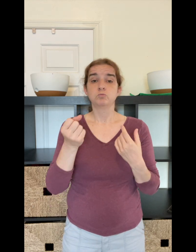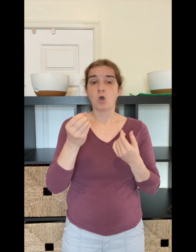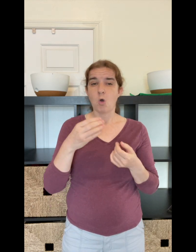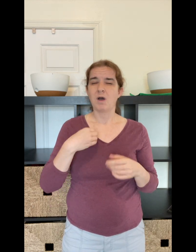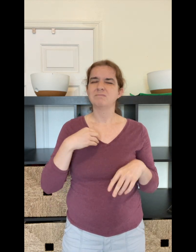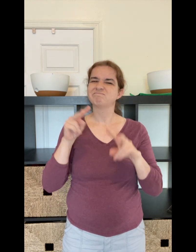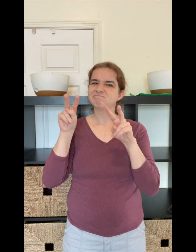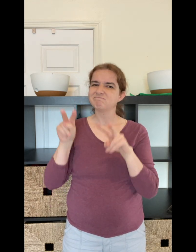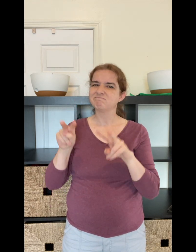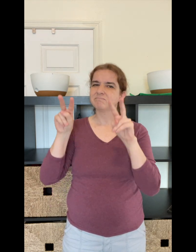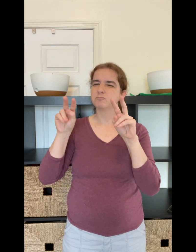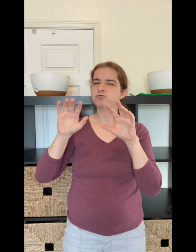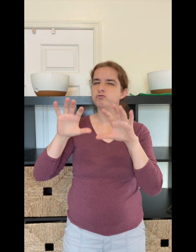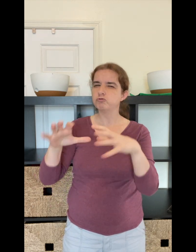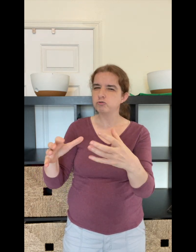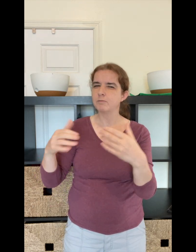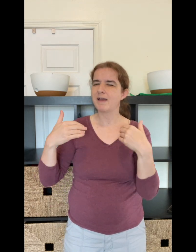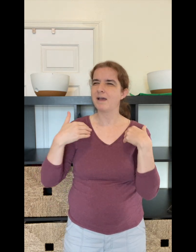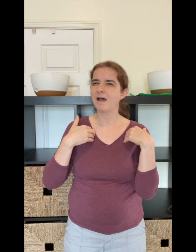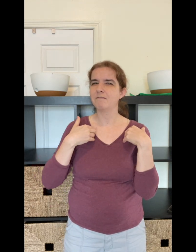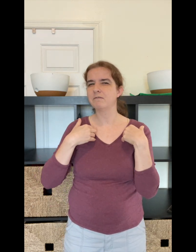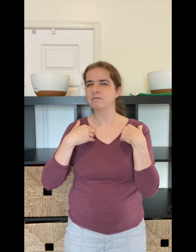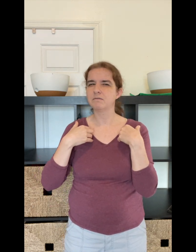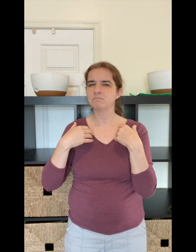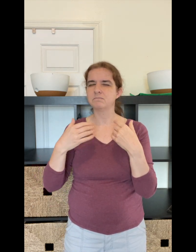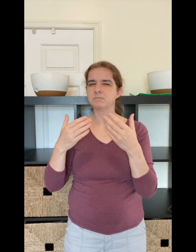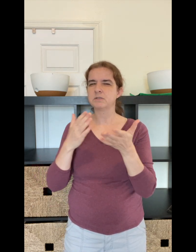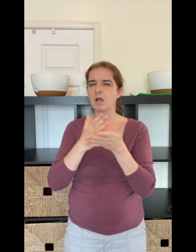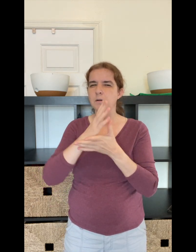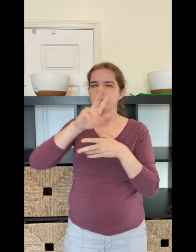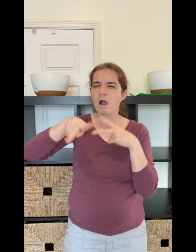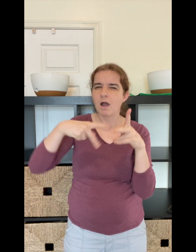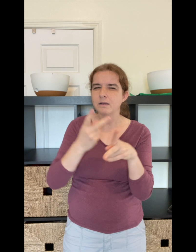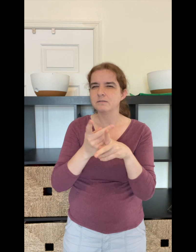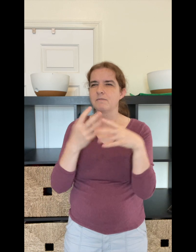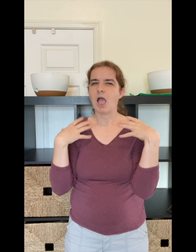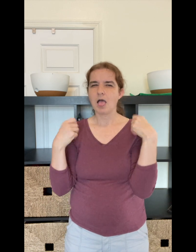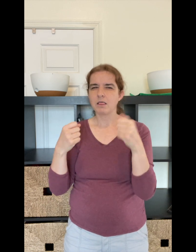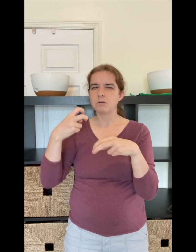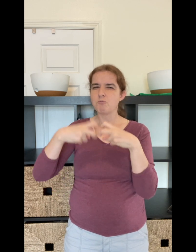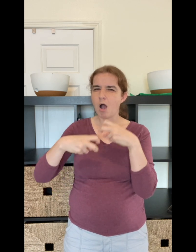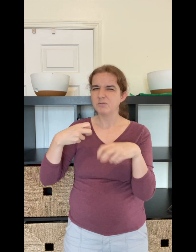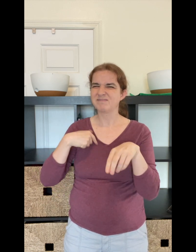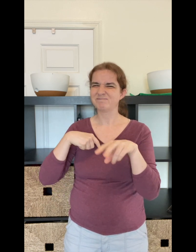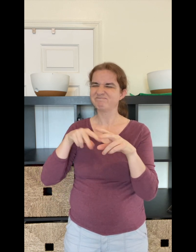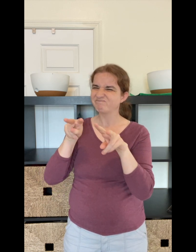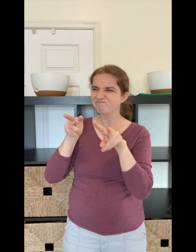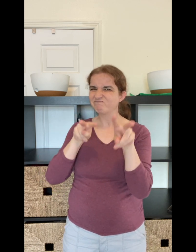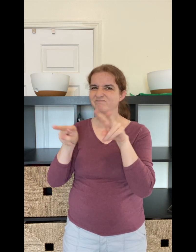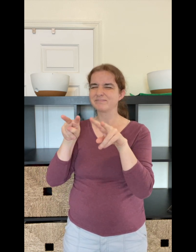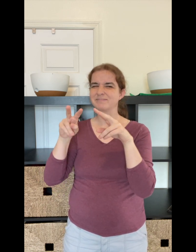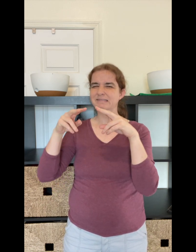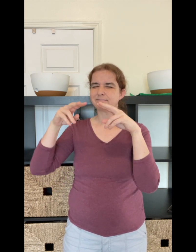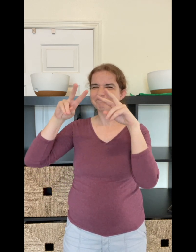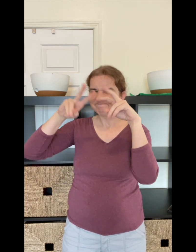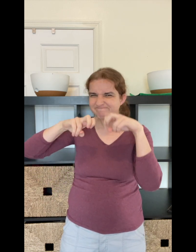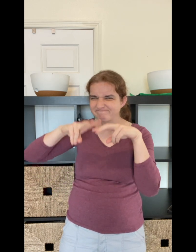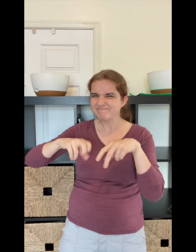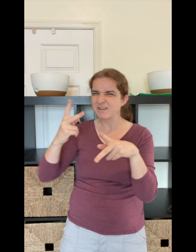problem is. So you have to observe some kind of health problem, see what's